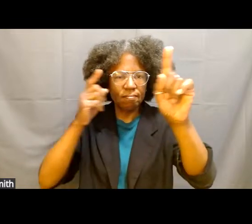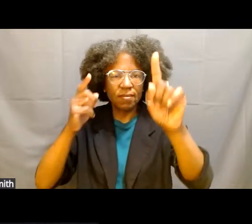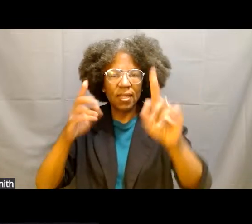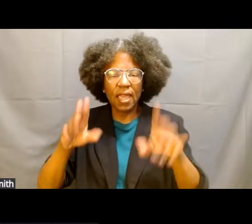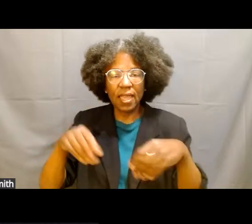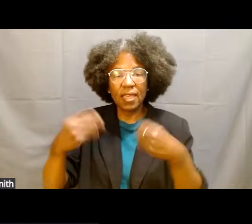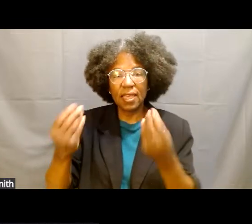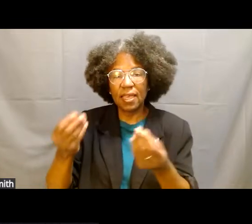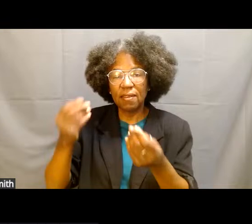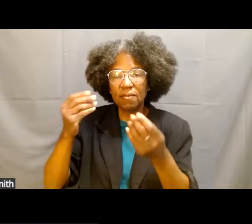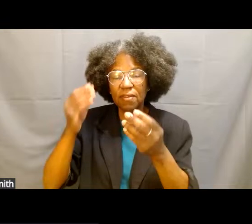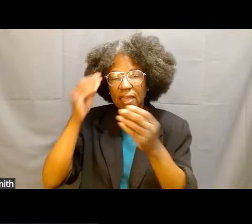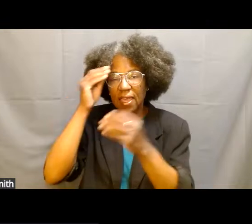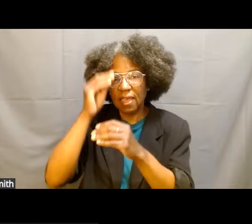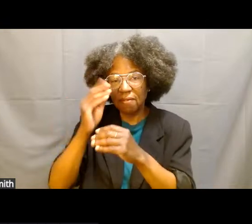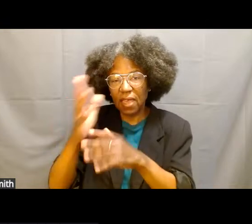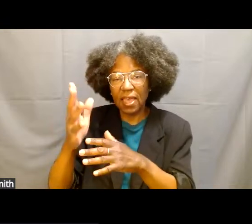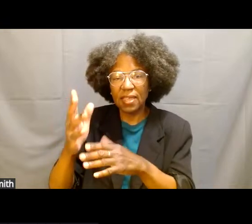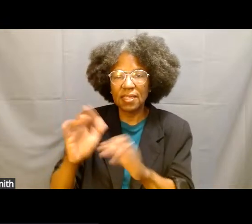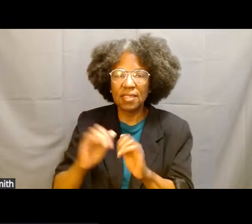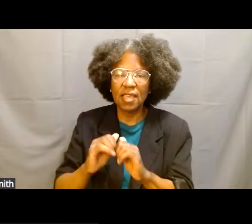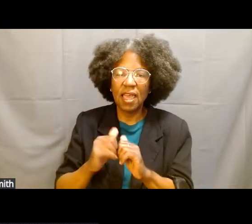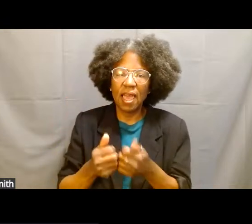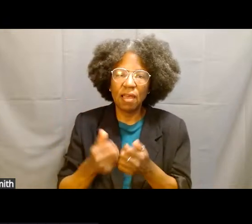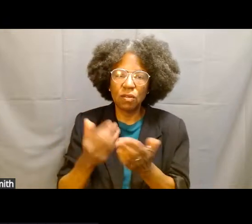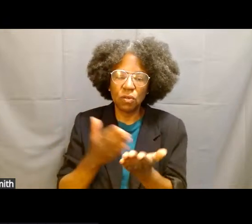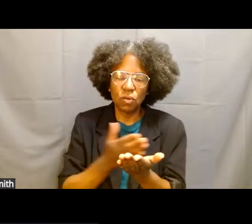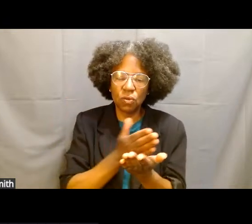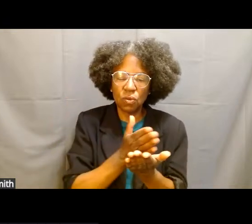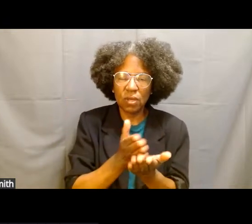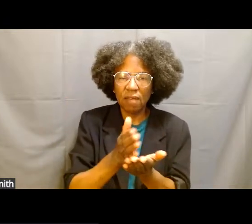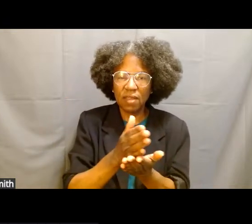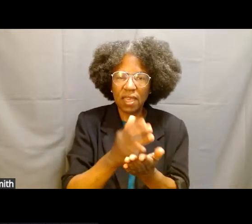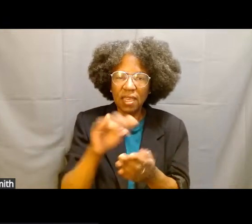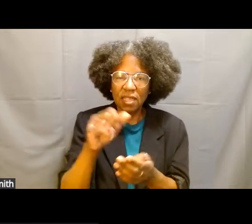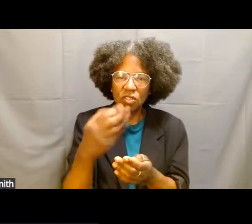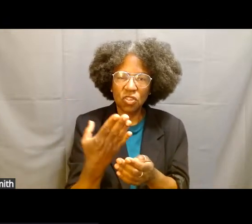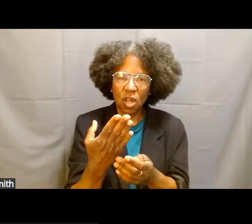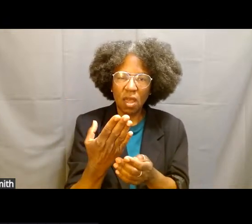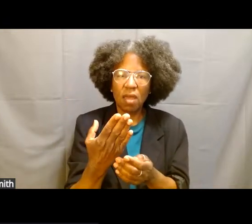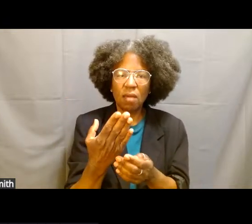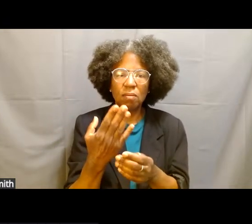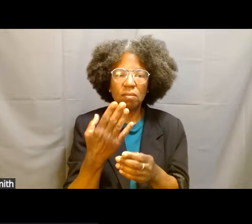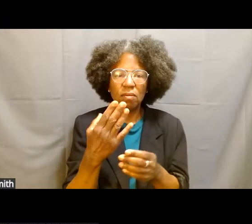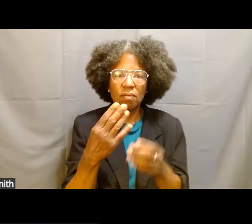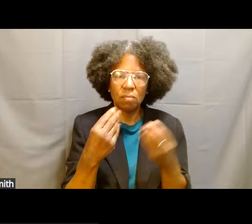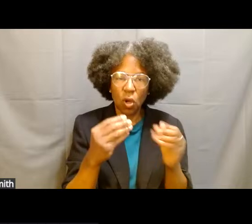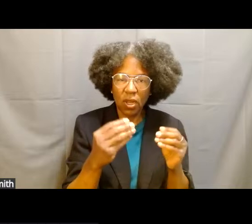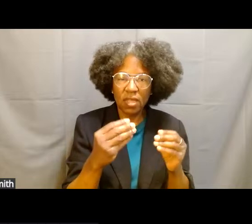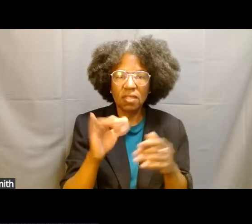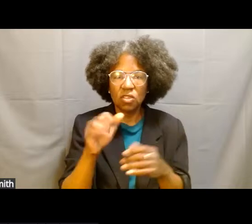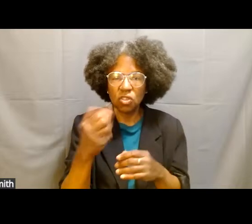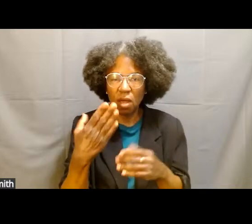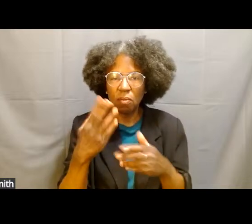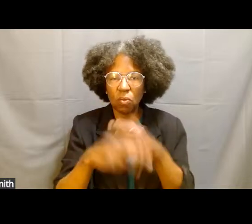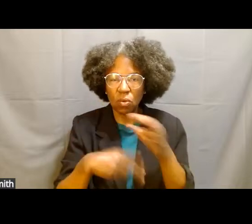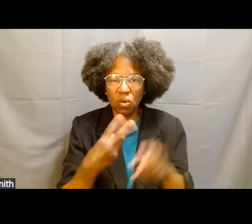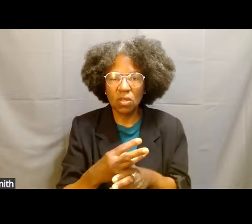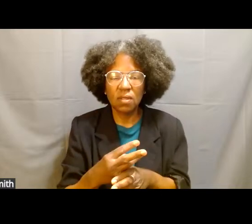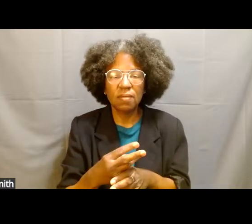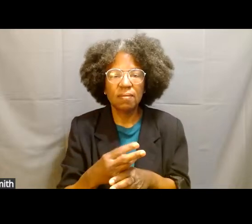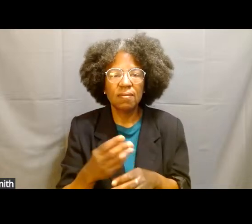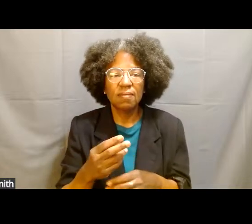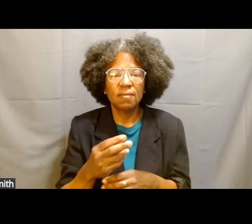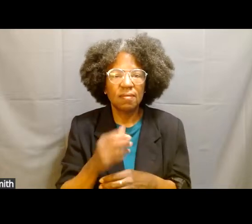how to just navigate the job market and navigate the job world that it's not always